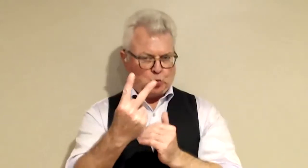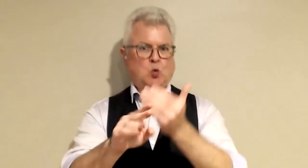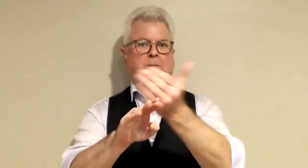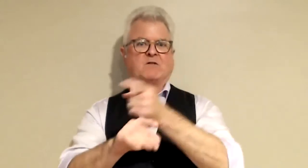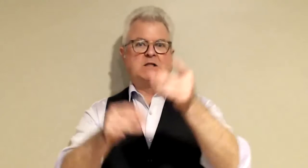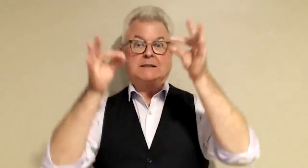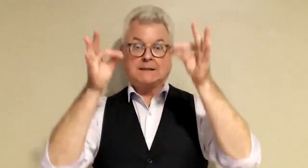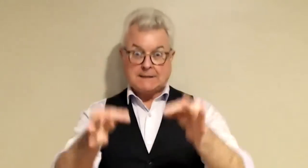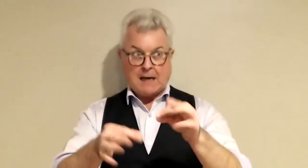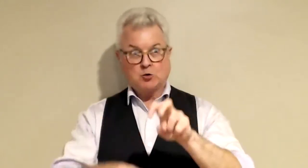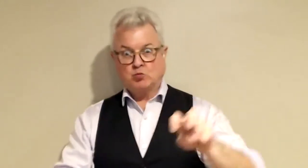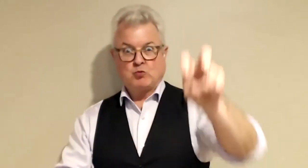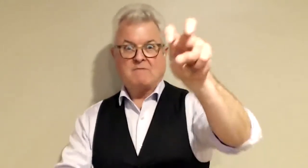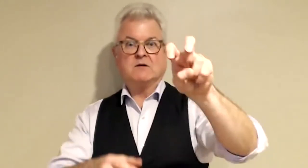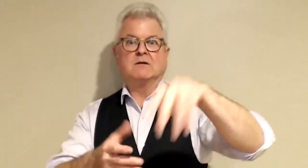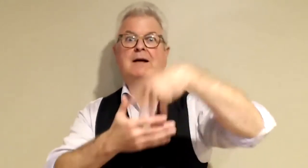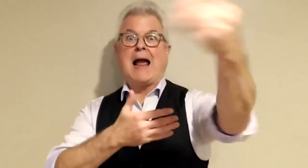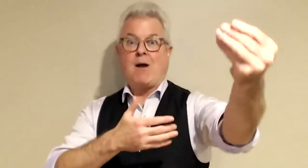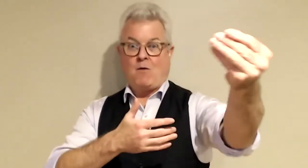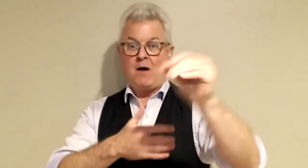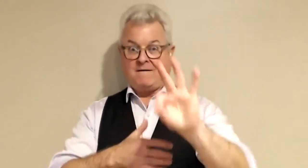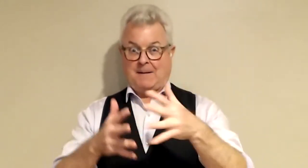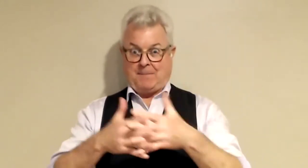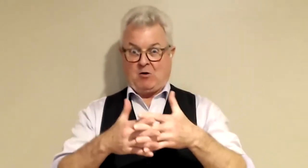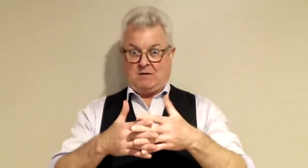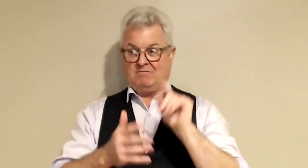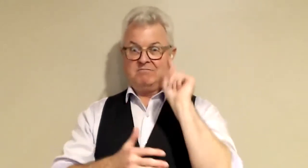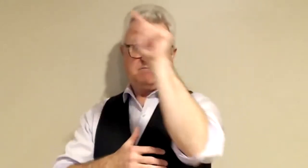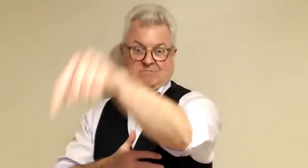important factors that you need to consider before traveling abroad.